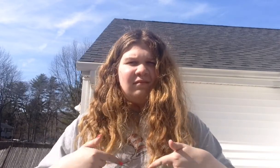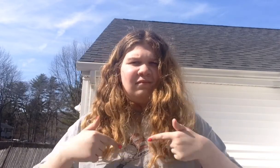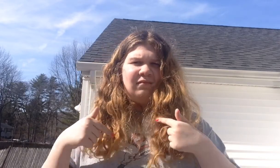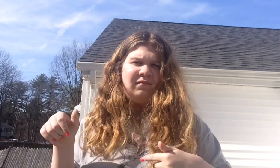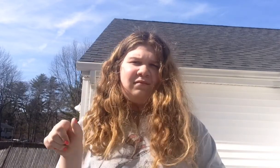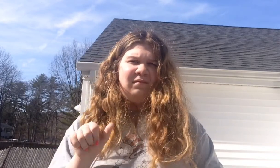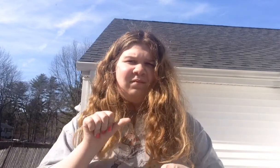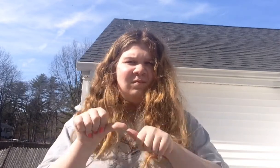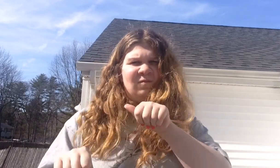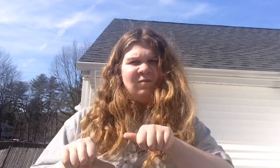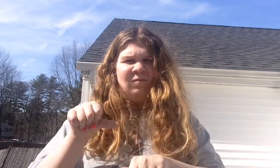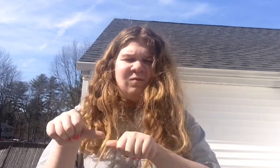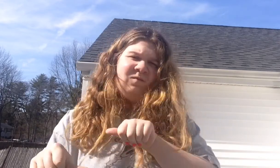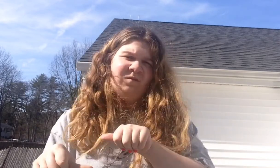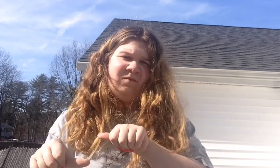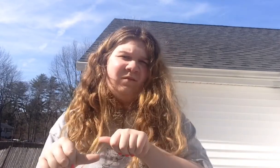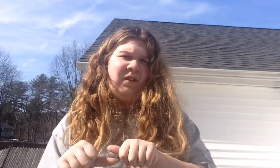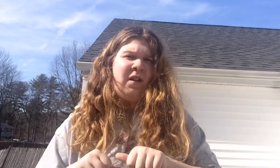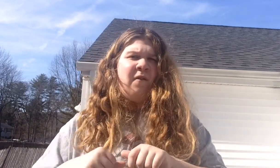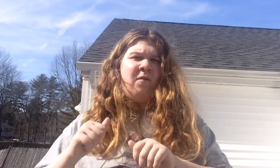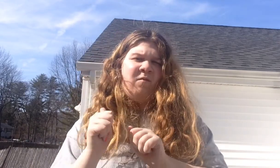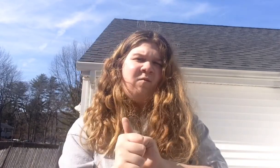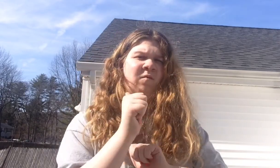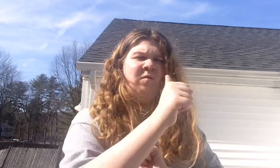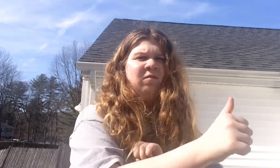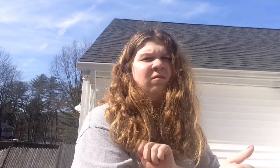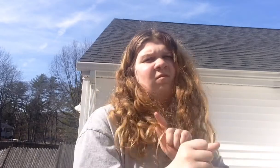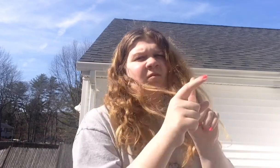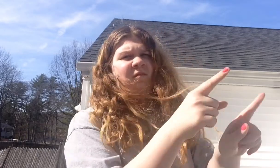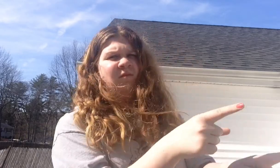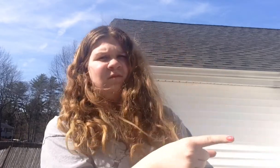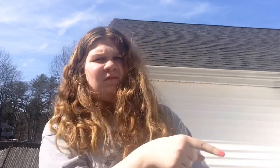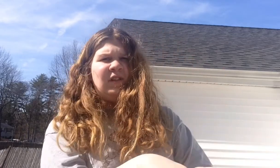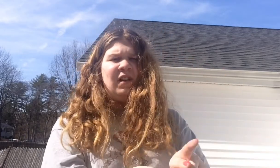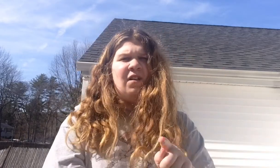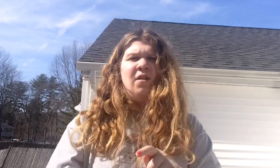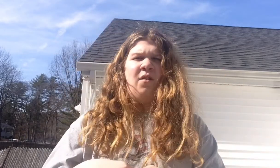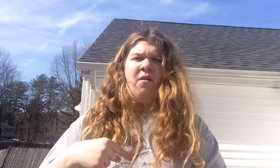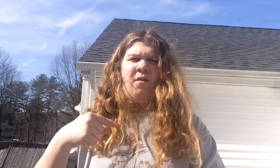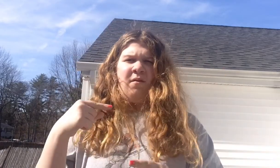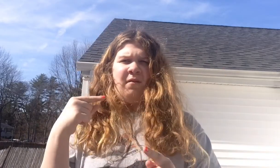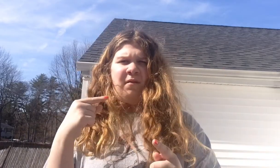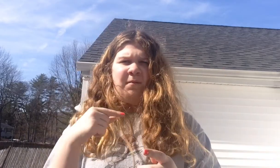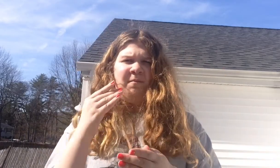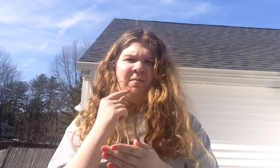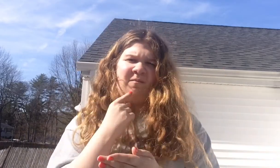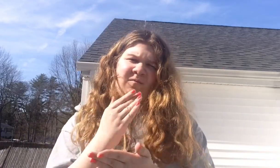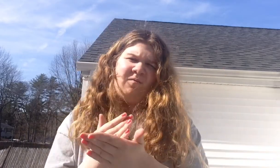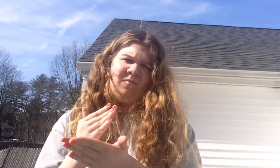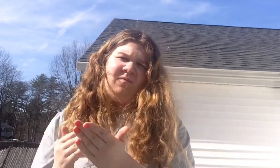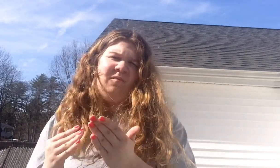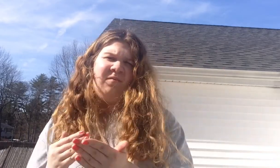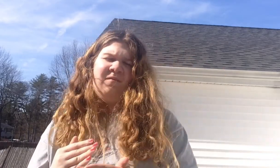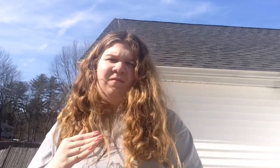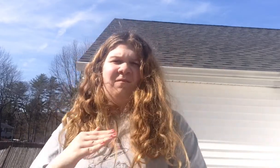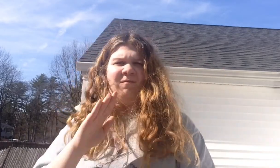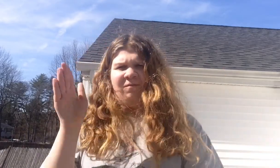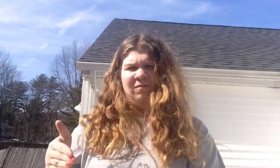Living's like a jigsaw, and the farther in you go If you're missing pieces, never